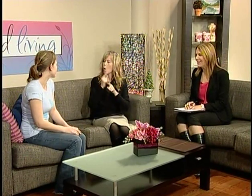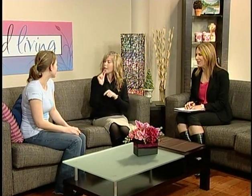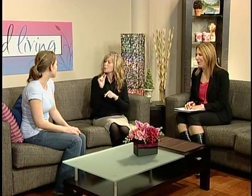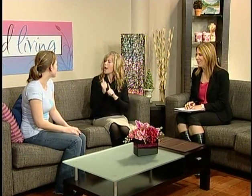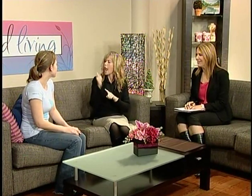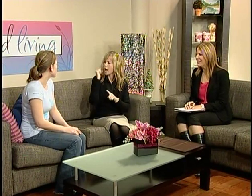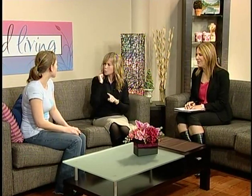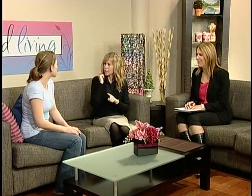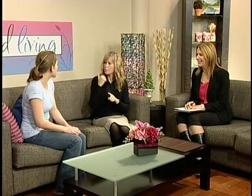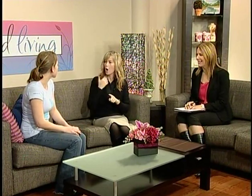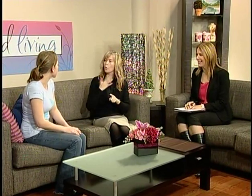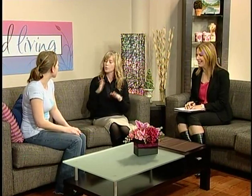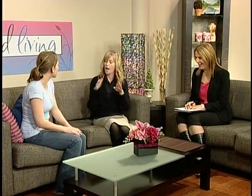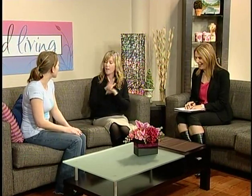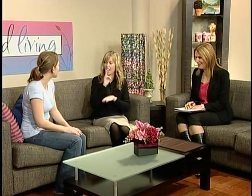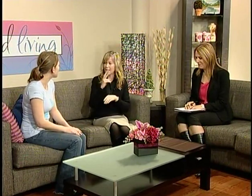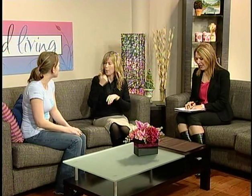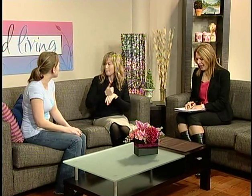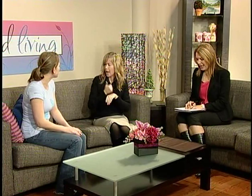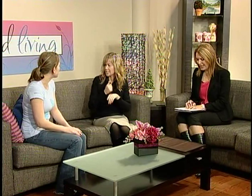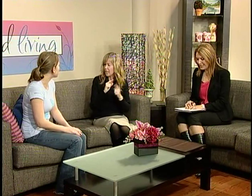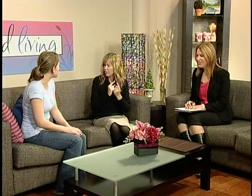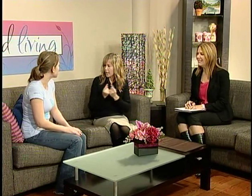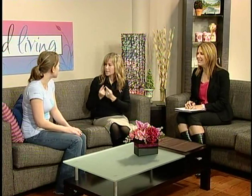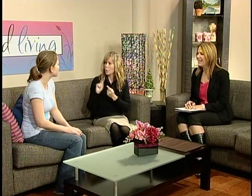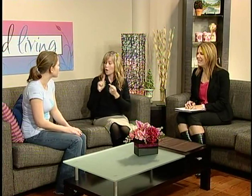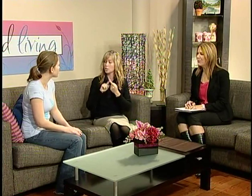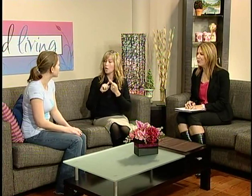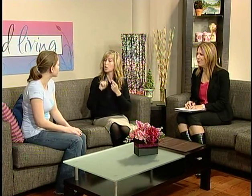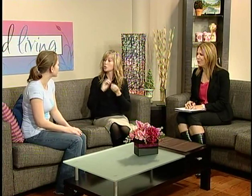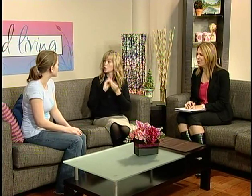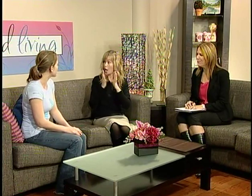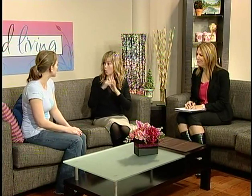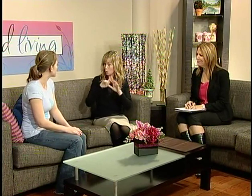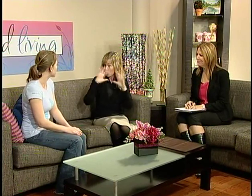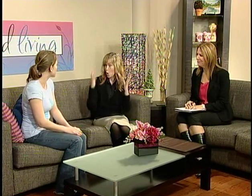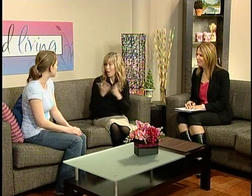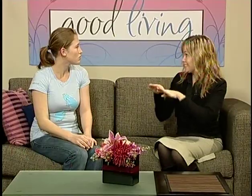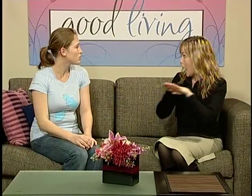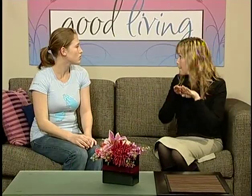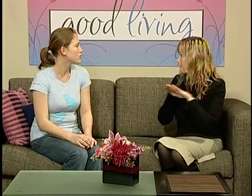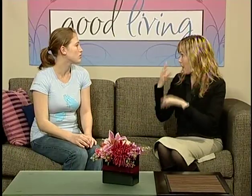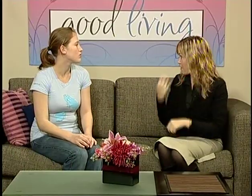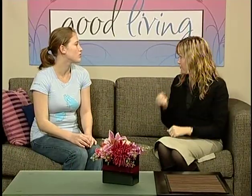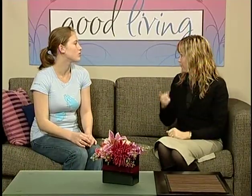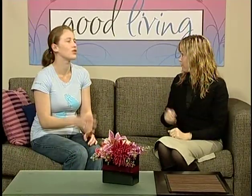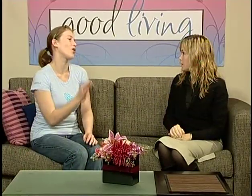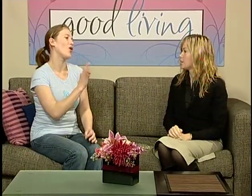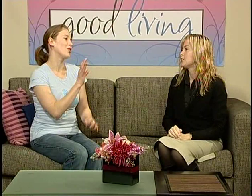but we'd like to go over some of the basic things again. Is New Zealand Sign Language universal?